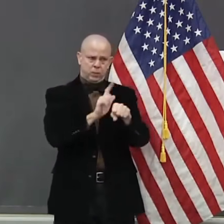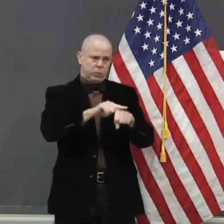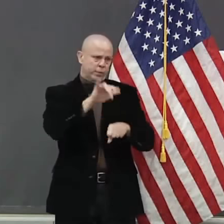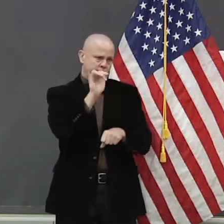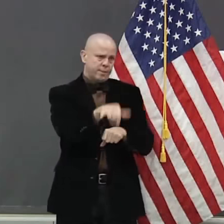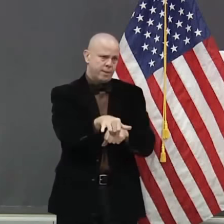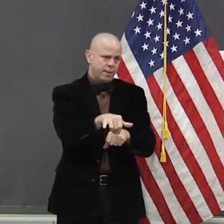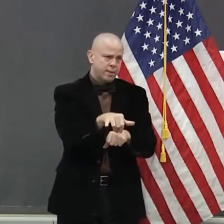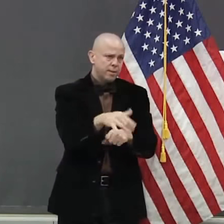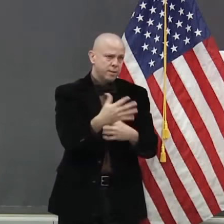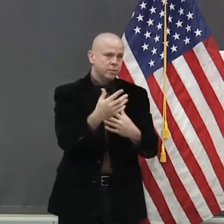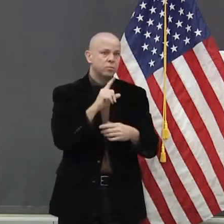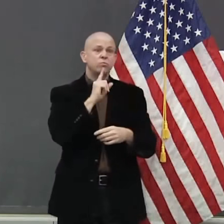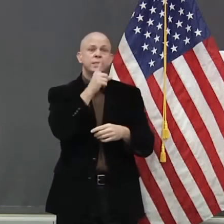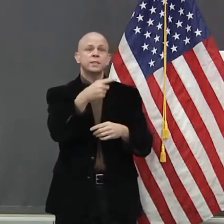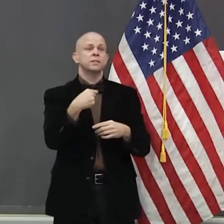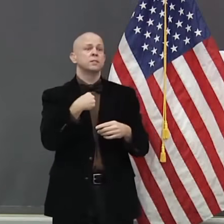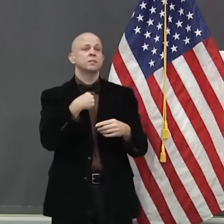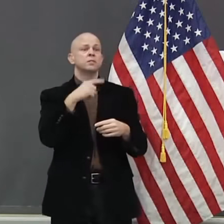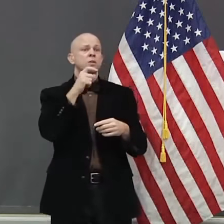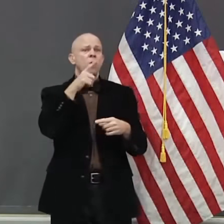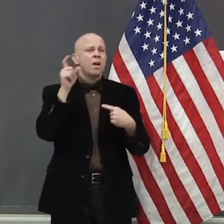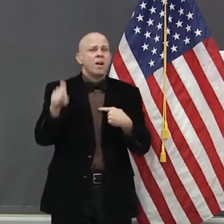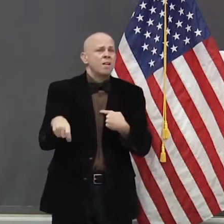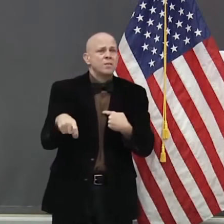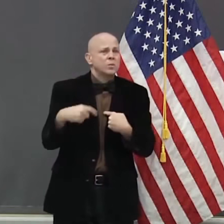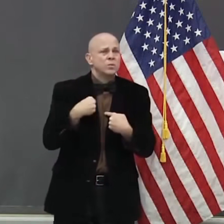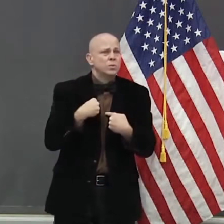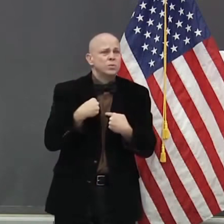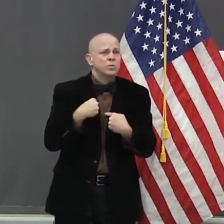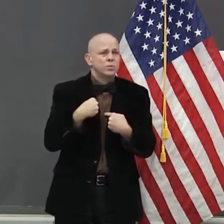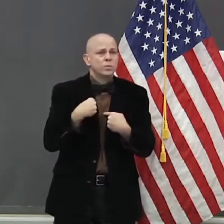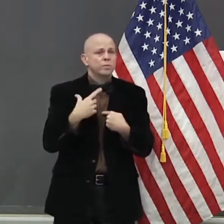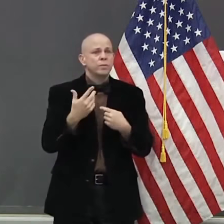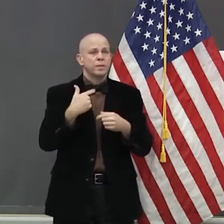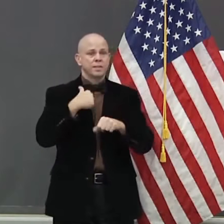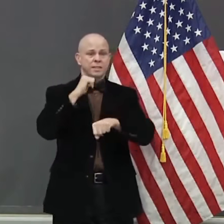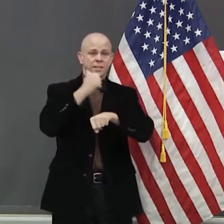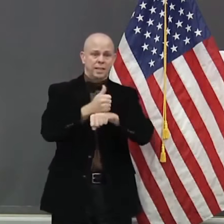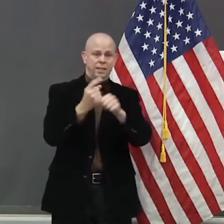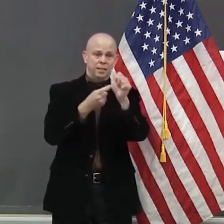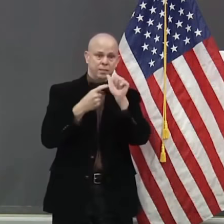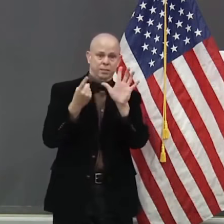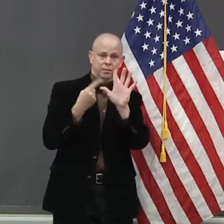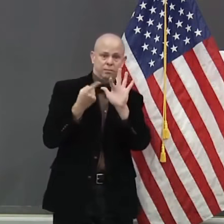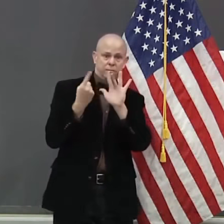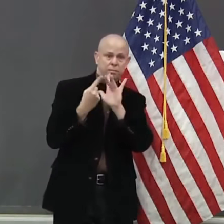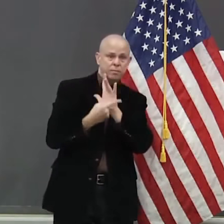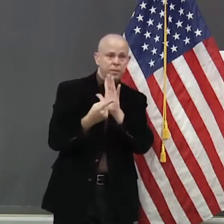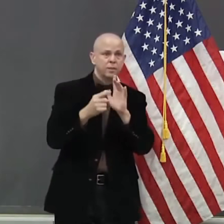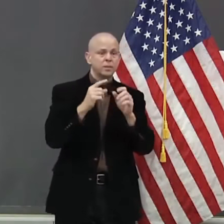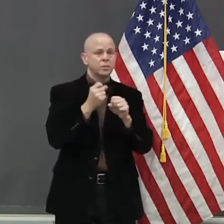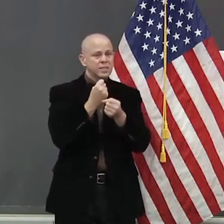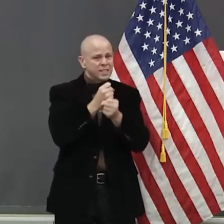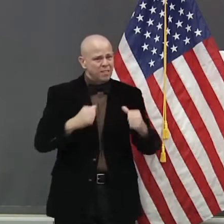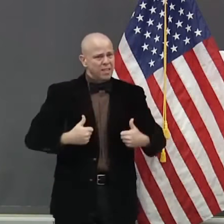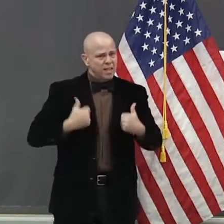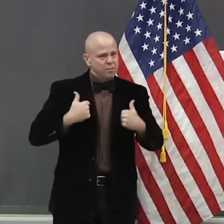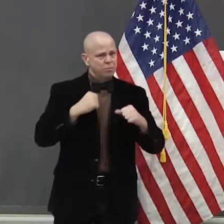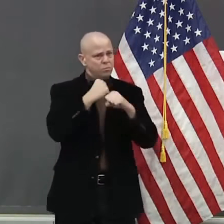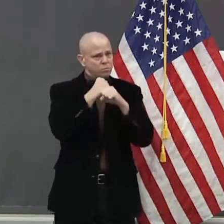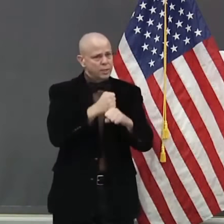reality is I shouldn't have to. These measures are put in place to save lives and protect the health